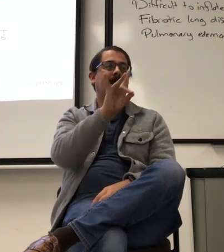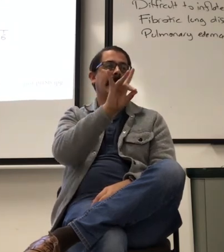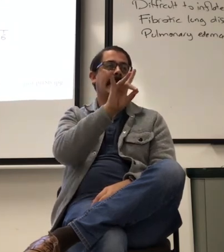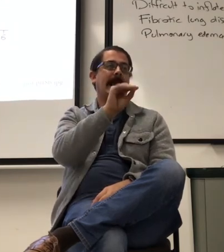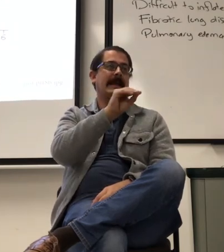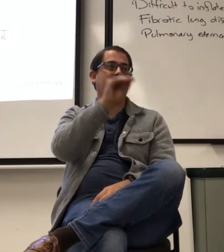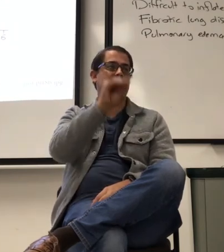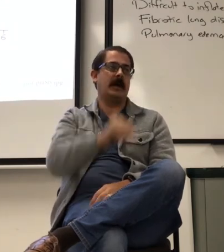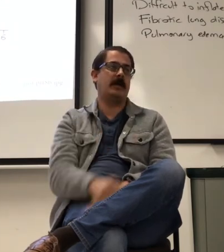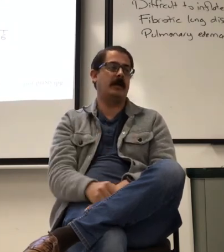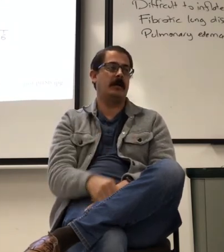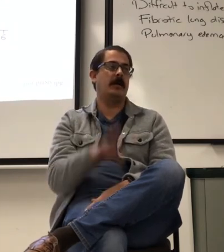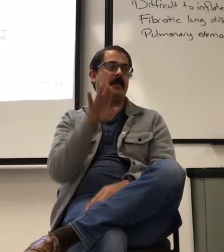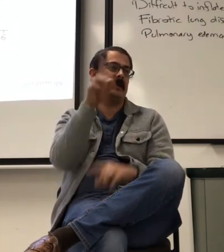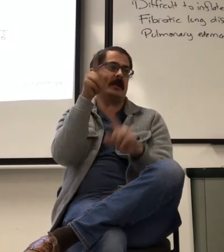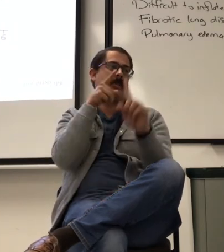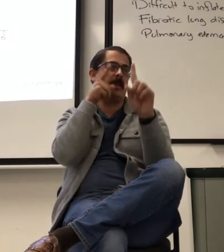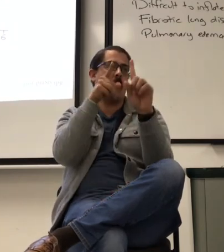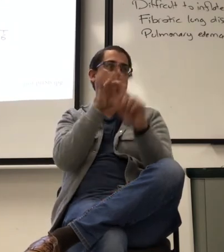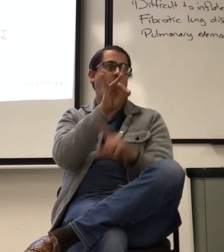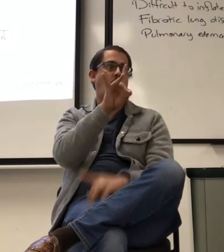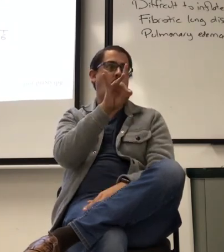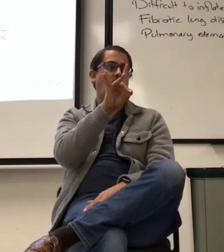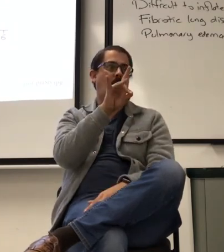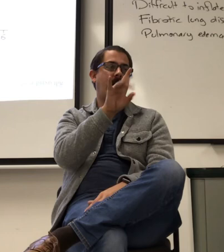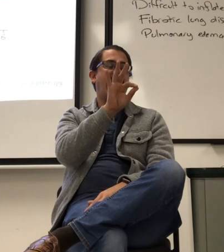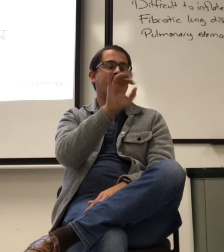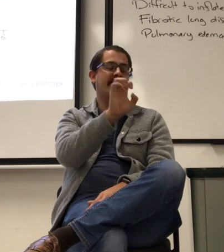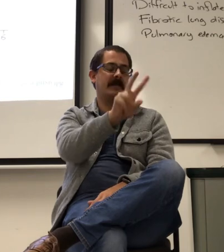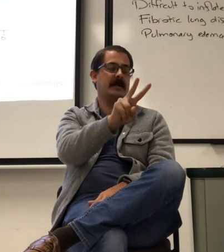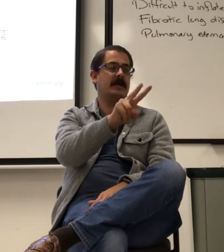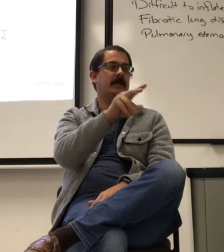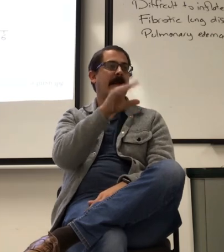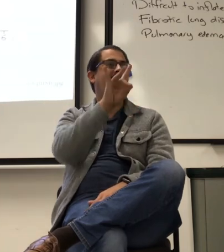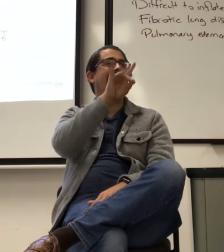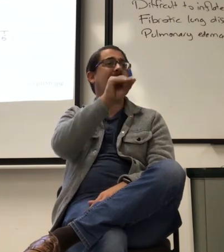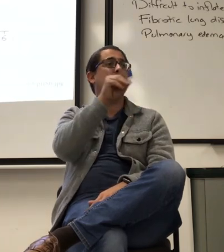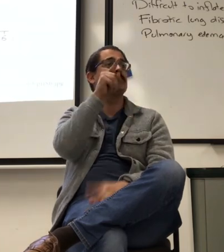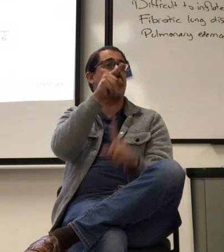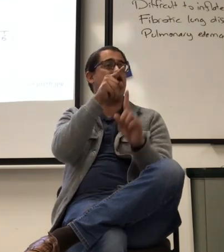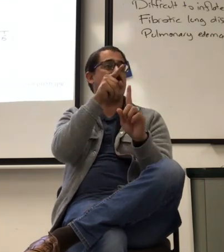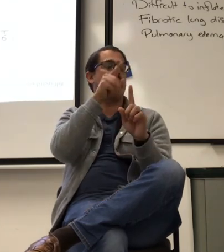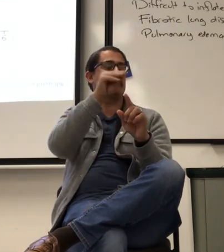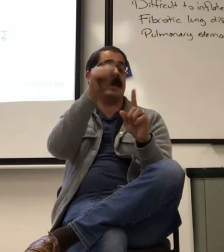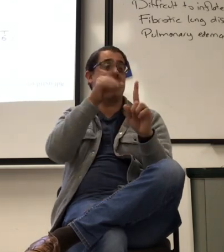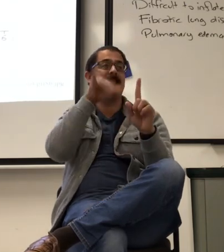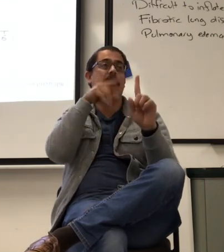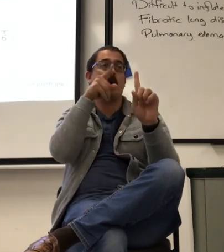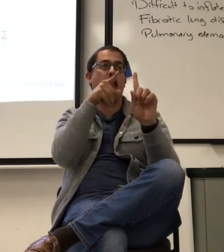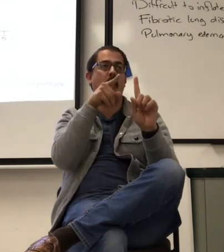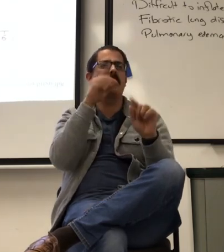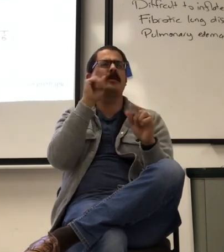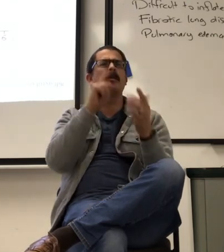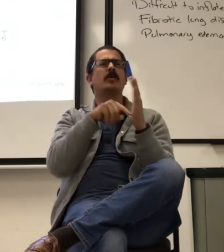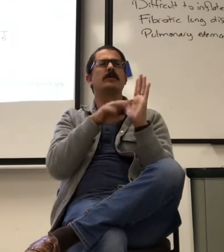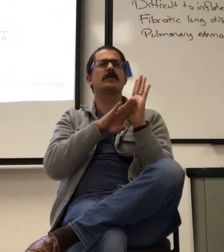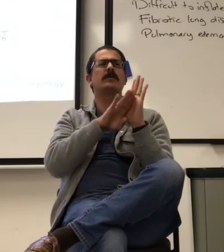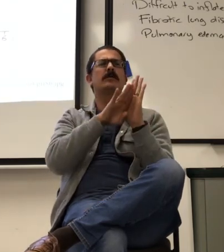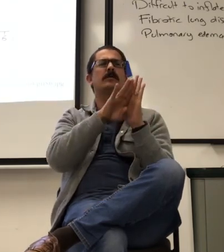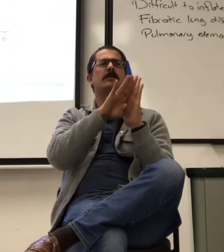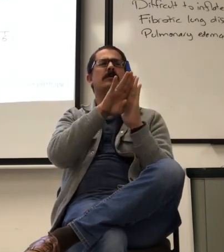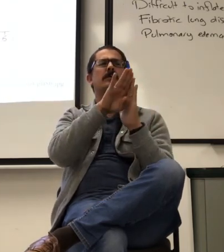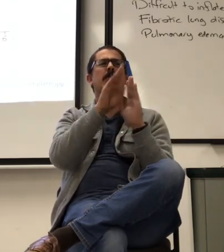80% is the benchmark. But notice how it kind of trails off, gets higher and higher more